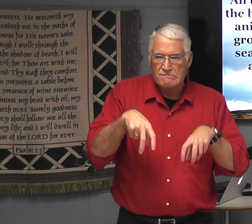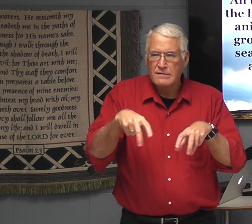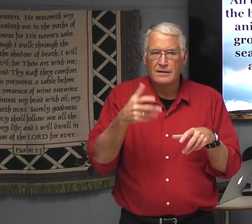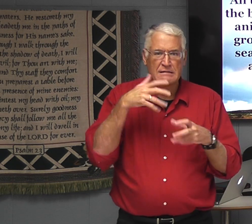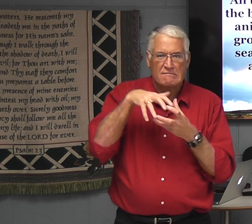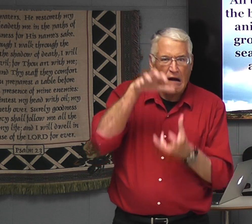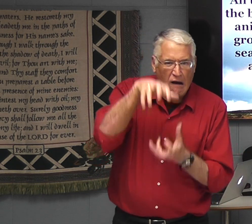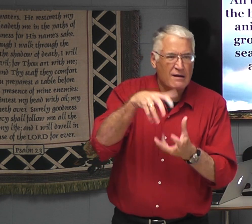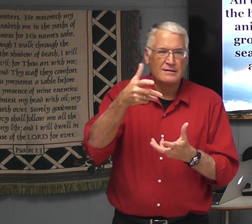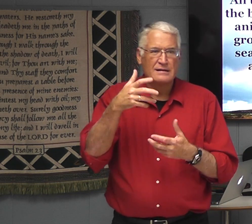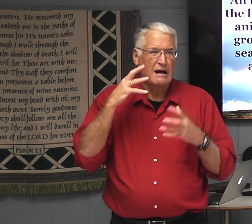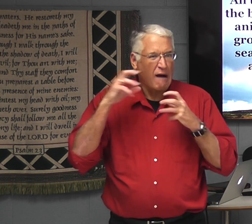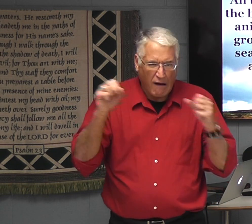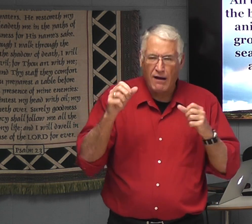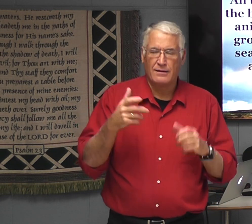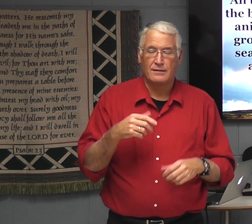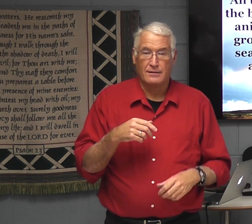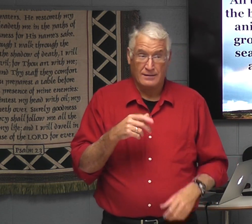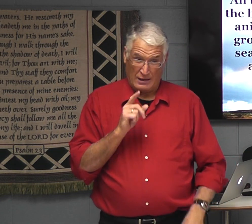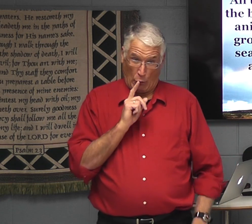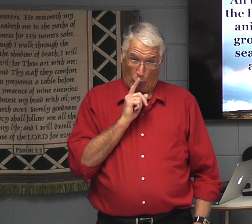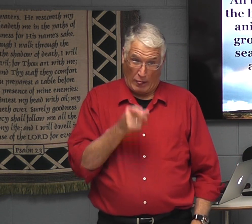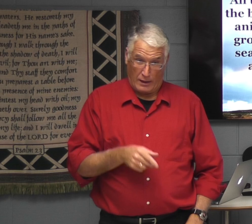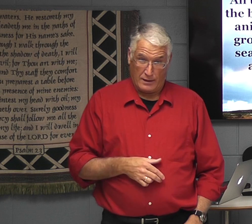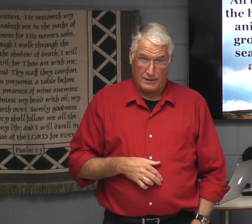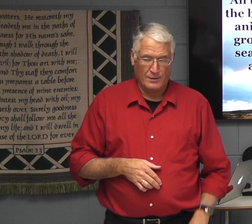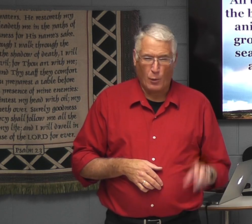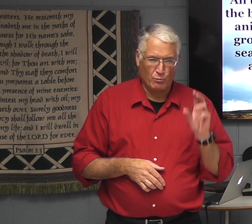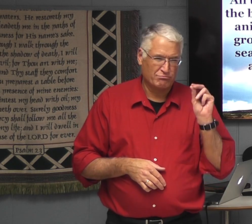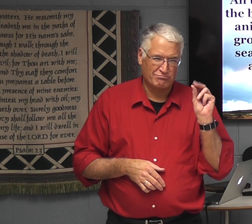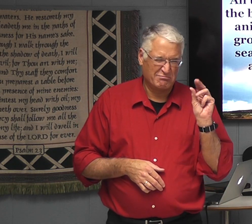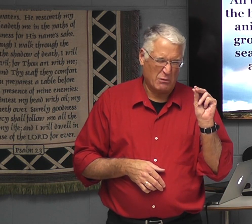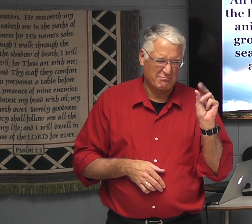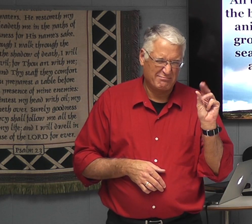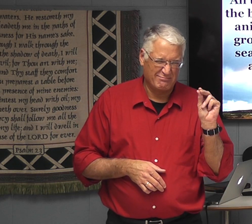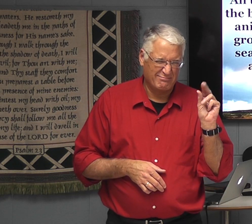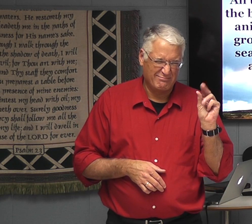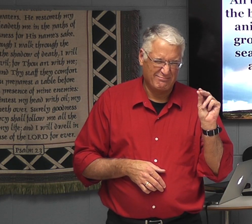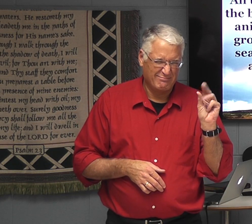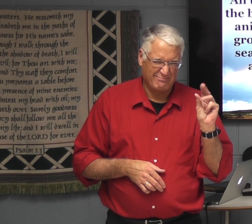Those dinosaurs that are walking around roaring, is that real? No.